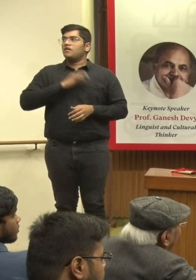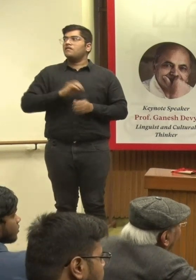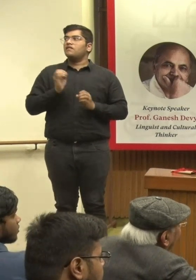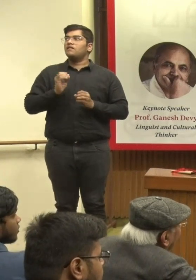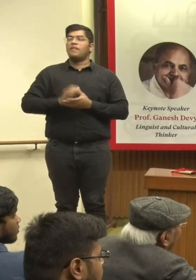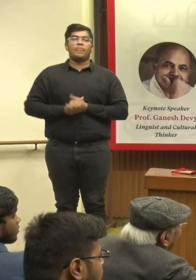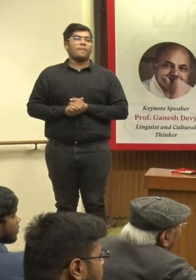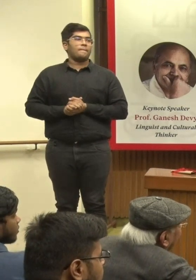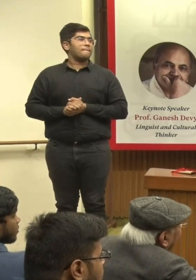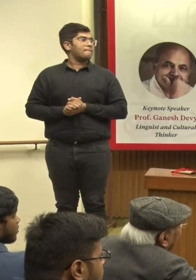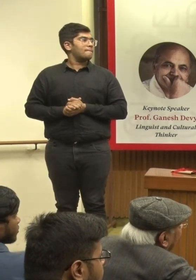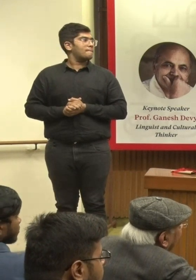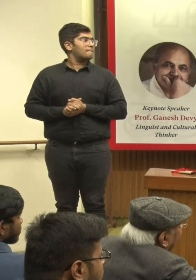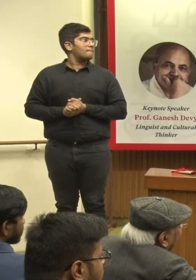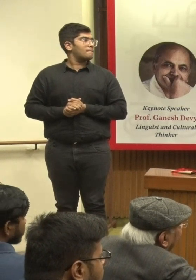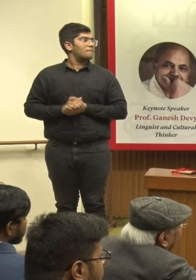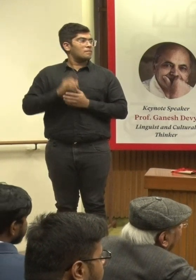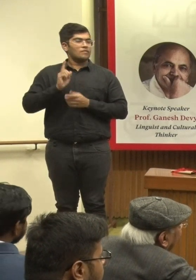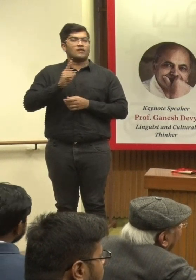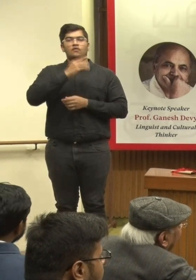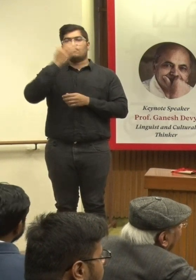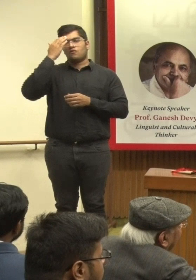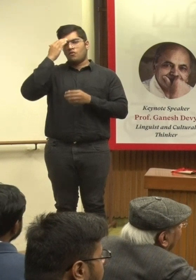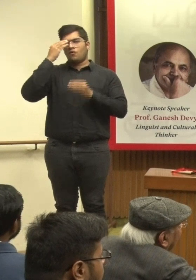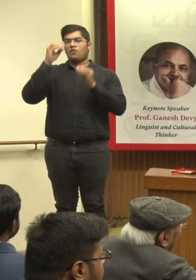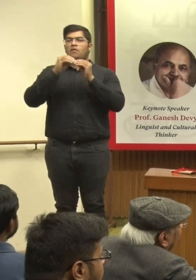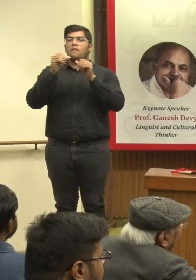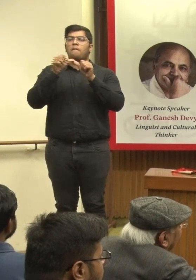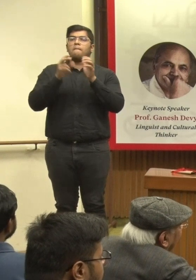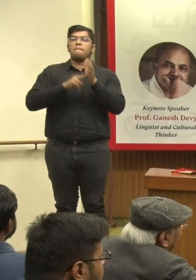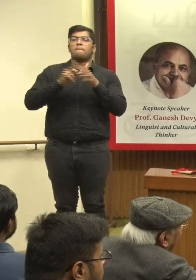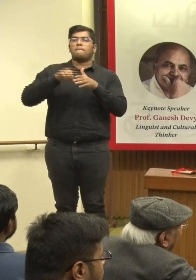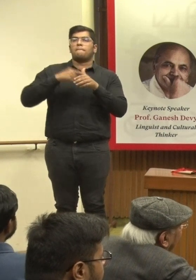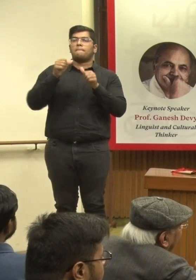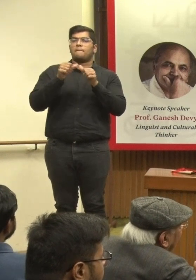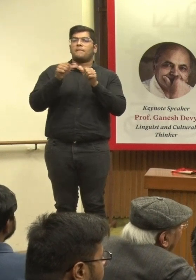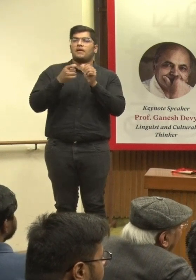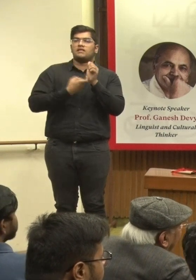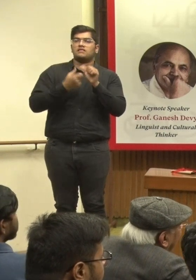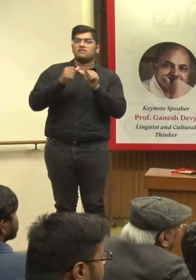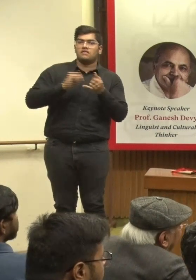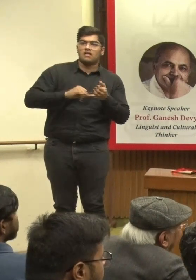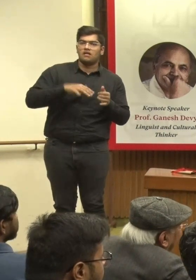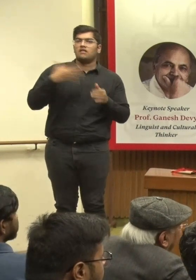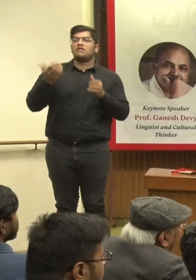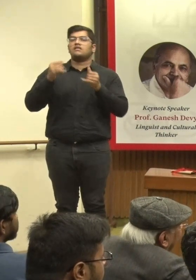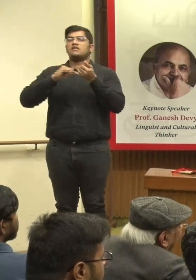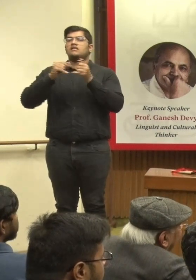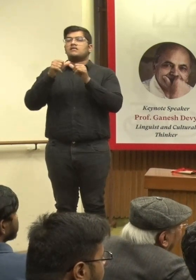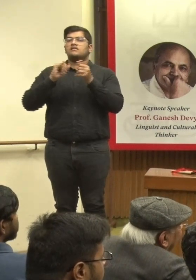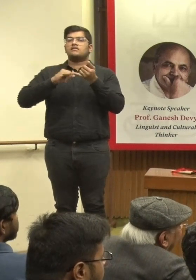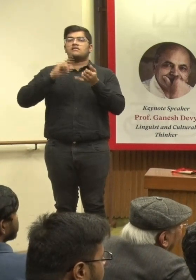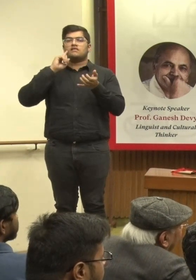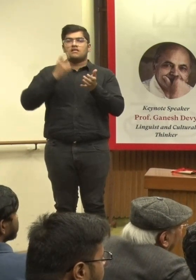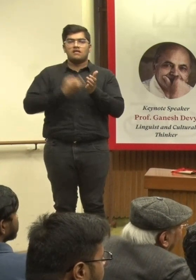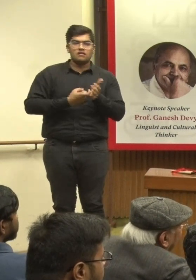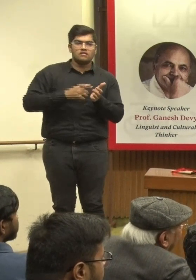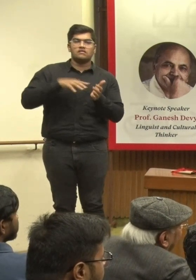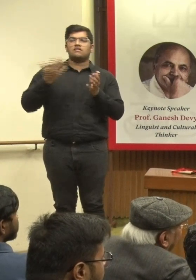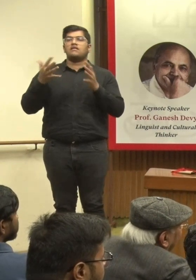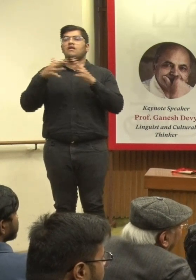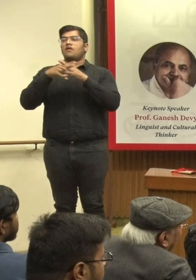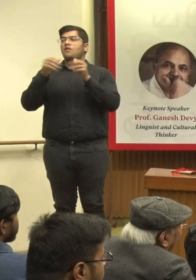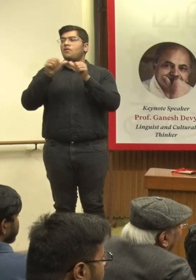know Pardis, you heard of Banjaras, you heard of Sansis, you heard of Wadars,